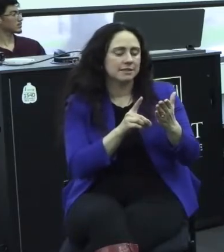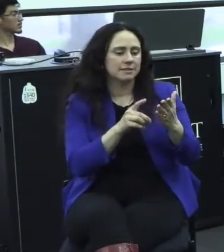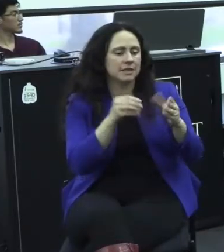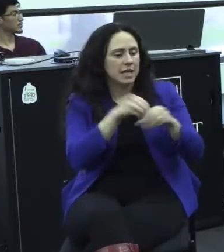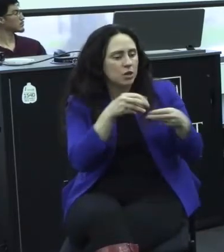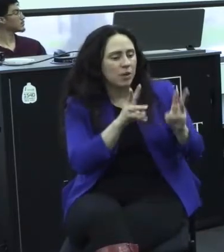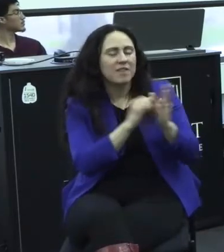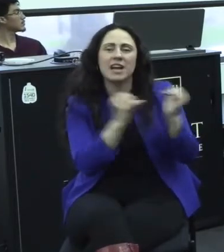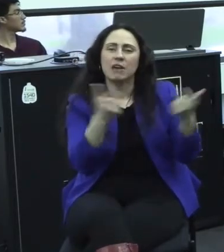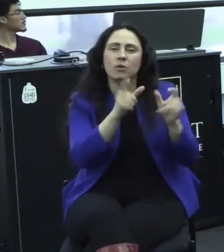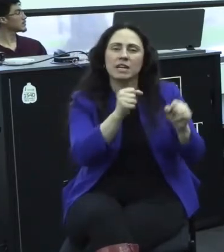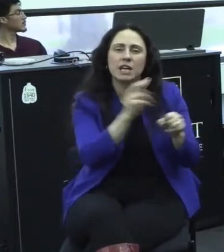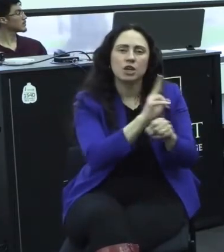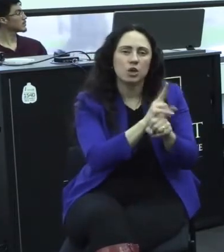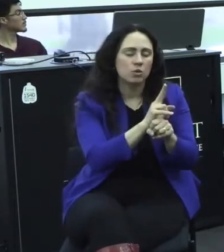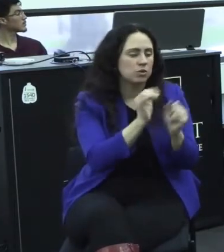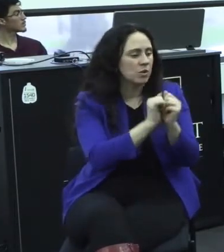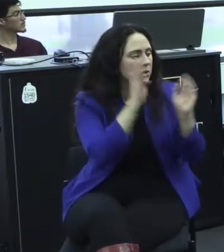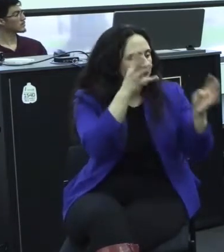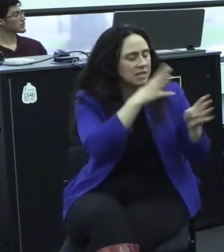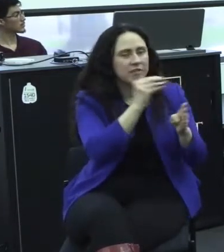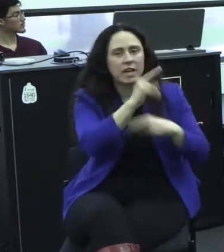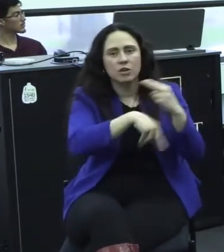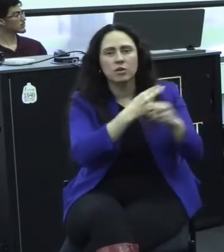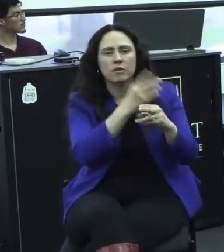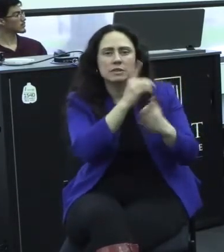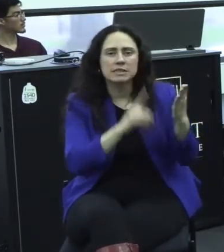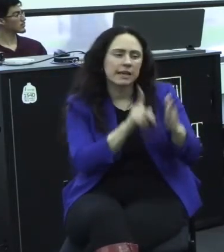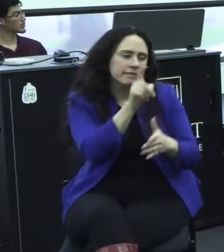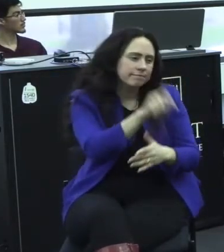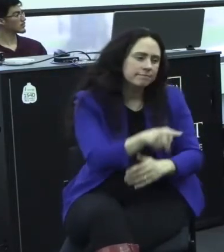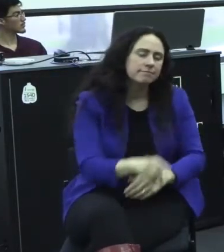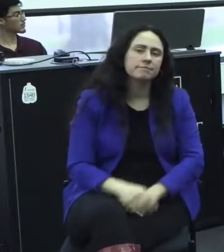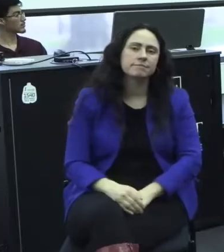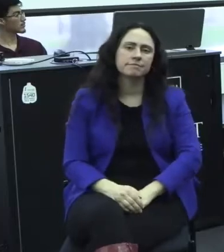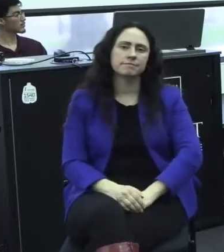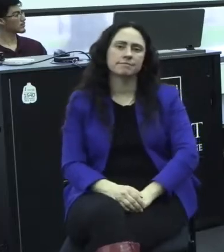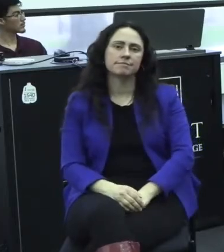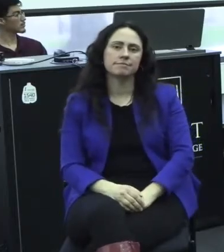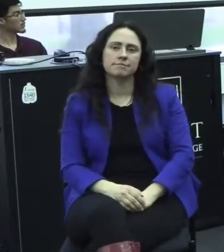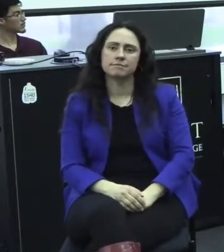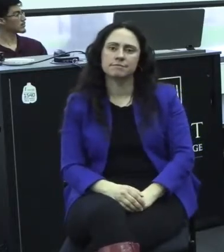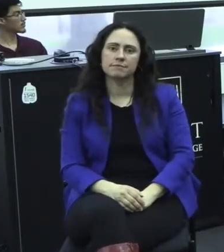to creativity and universal design? So